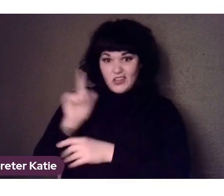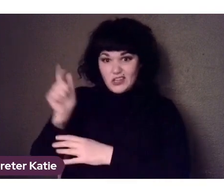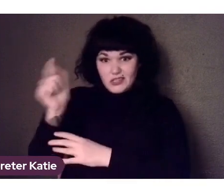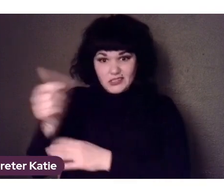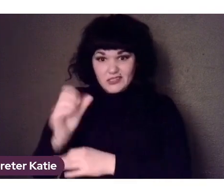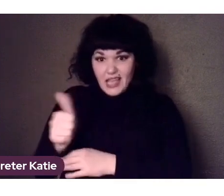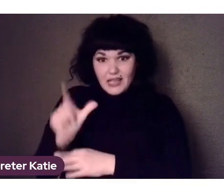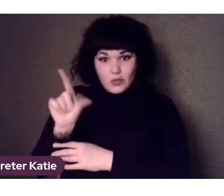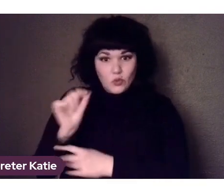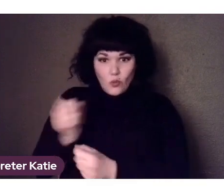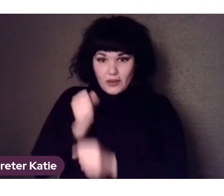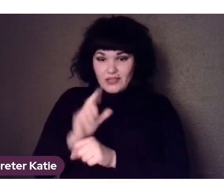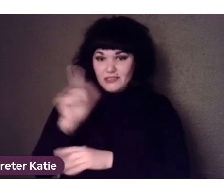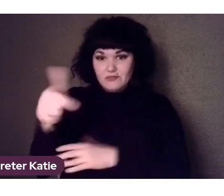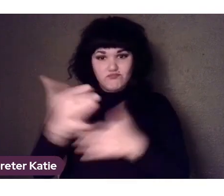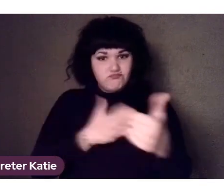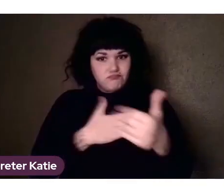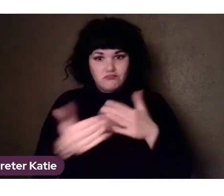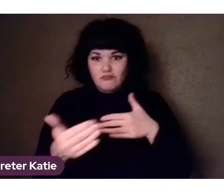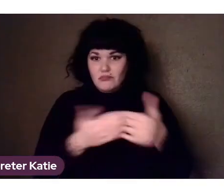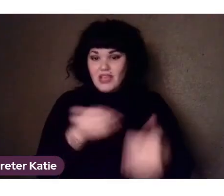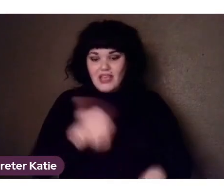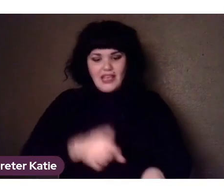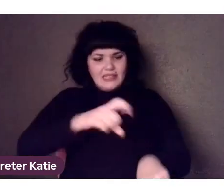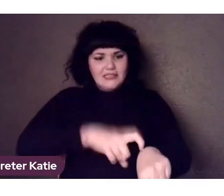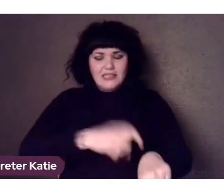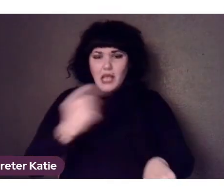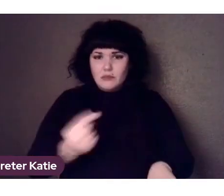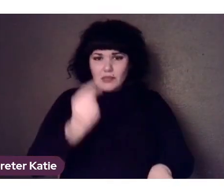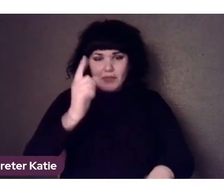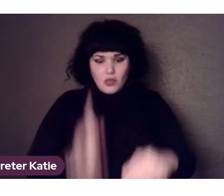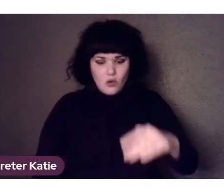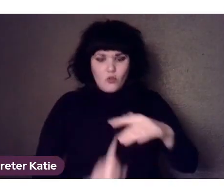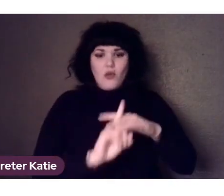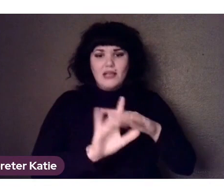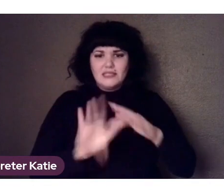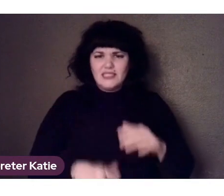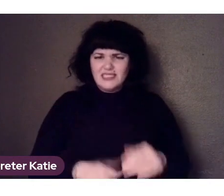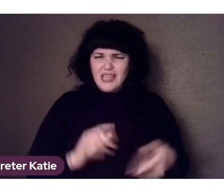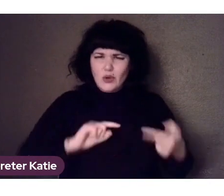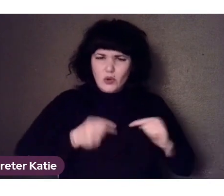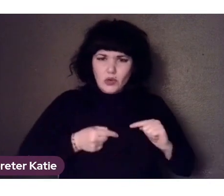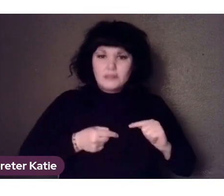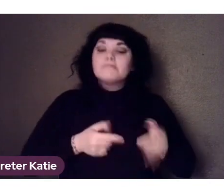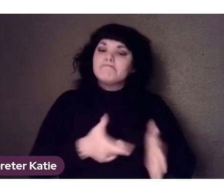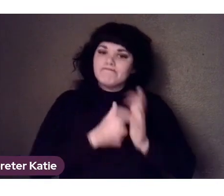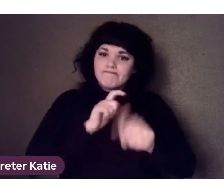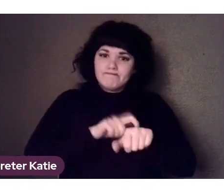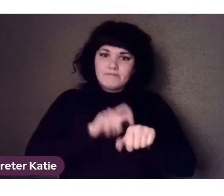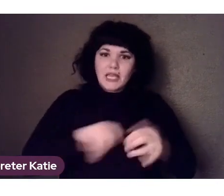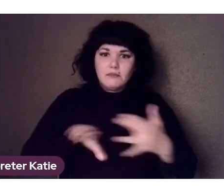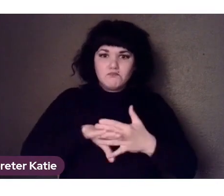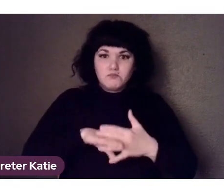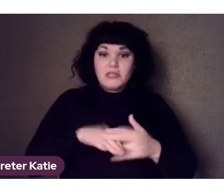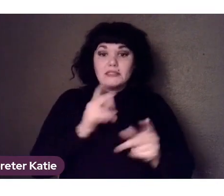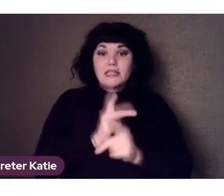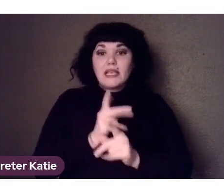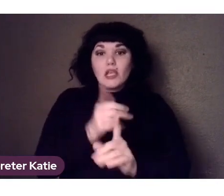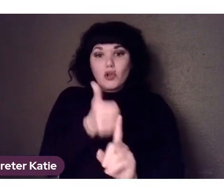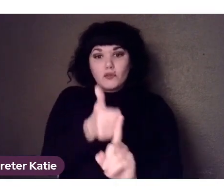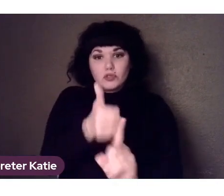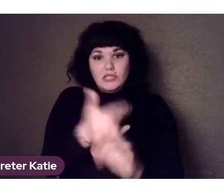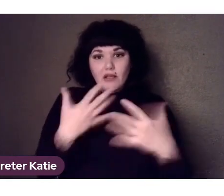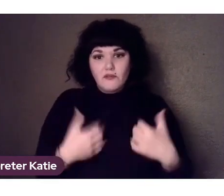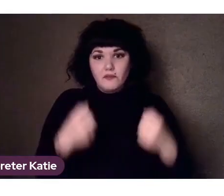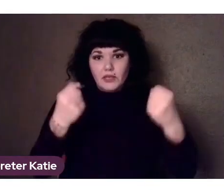20, whenever something arises that hurts, you deserve the time to take care of yourself and to heal. I also just